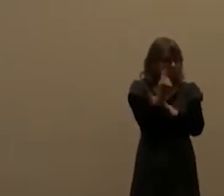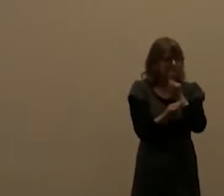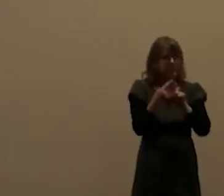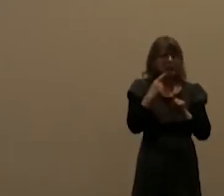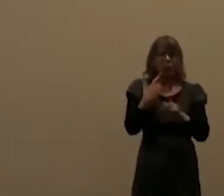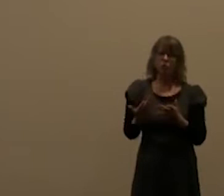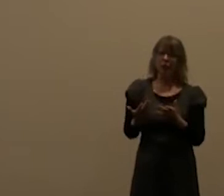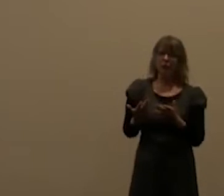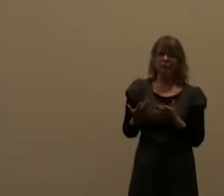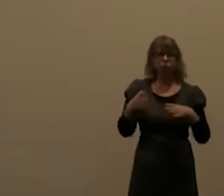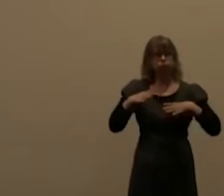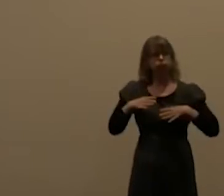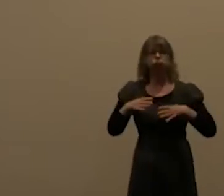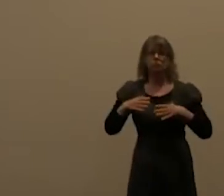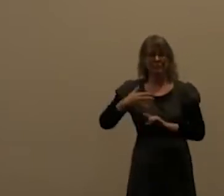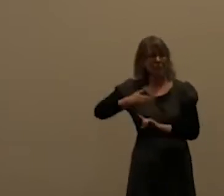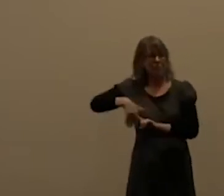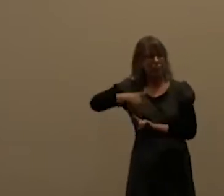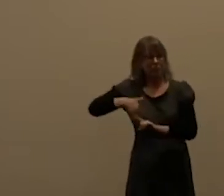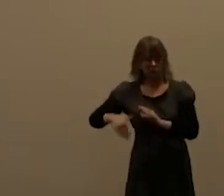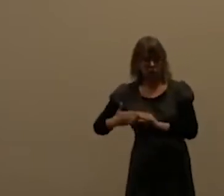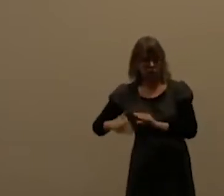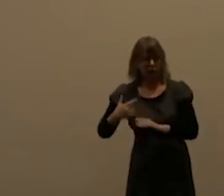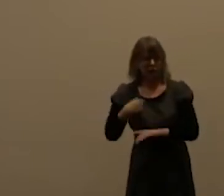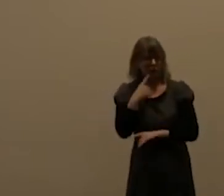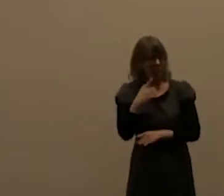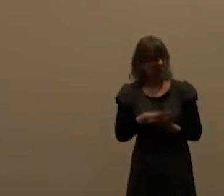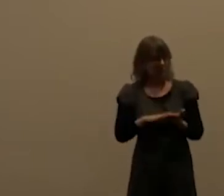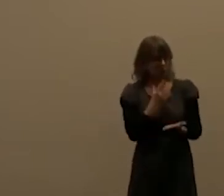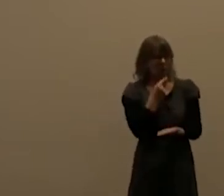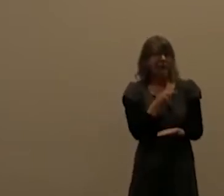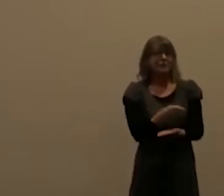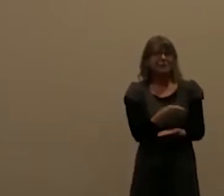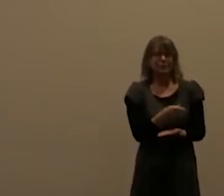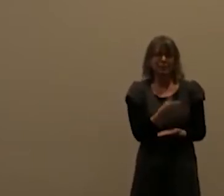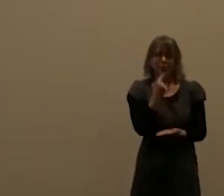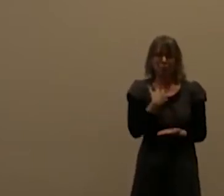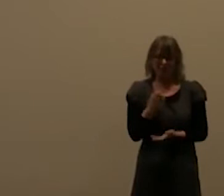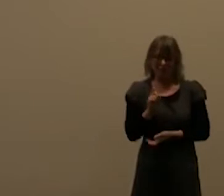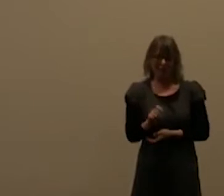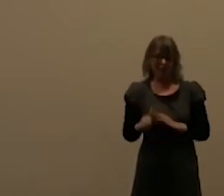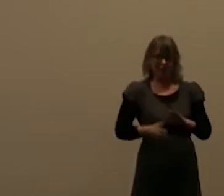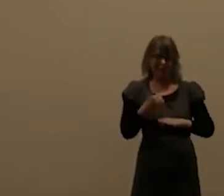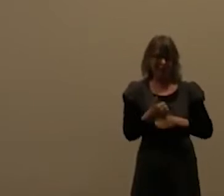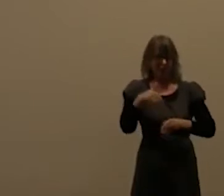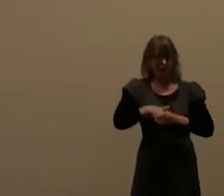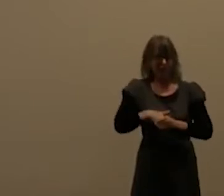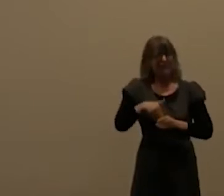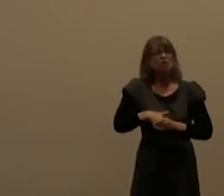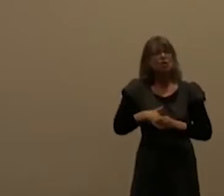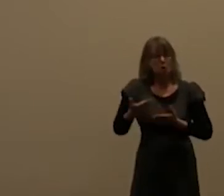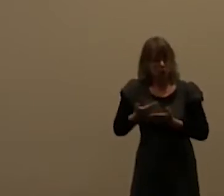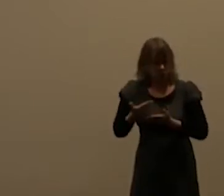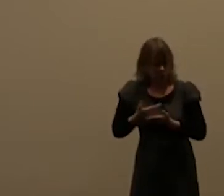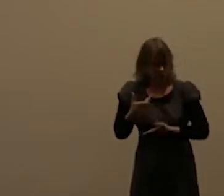have some kind of informal back channel chat. Well, this Power App facilitates that for you. So I can click Set Up Internal Chat. It's going to be able